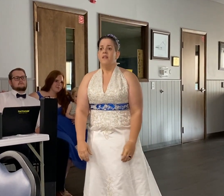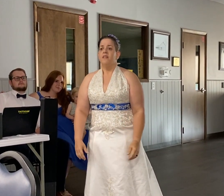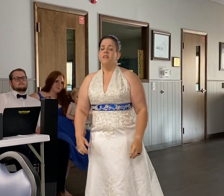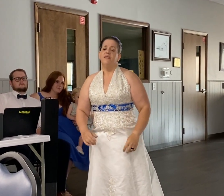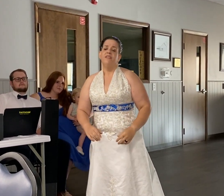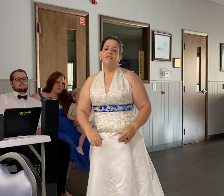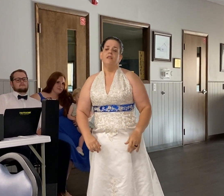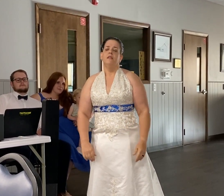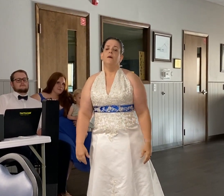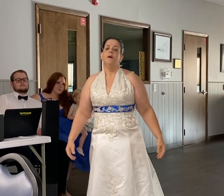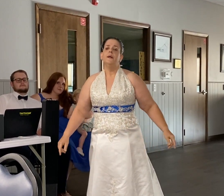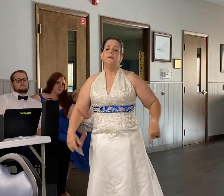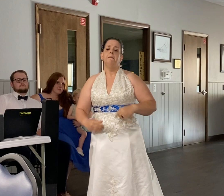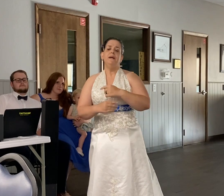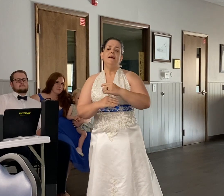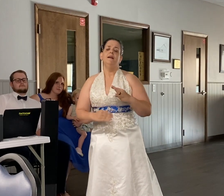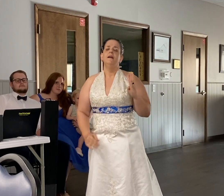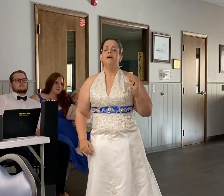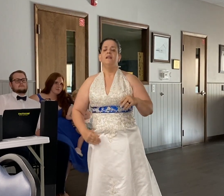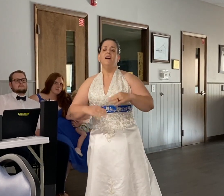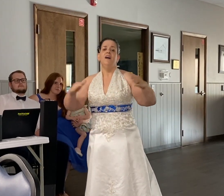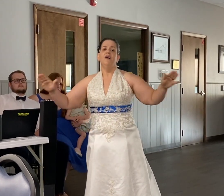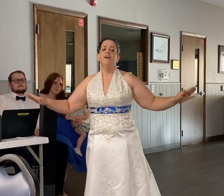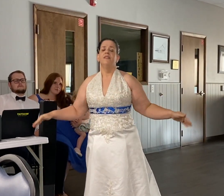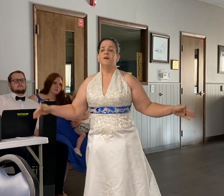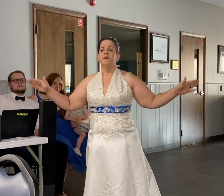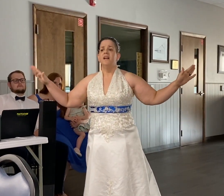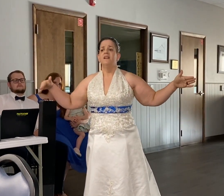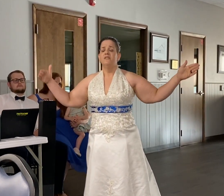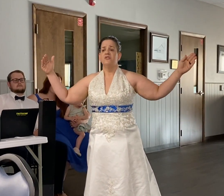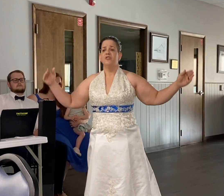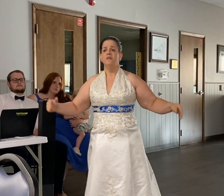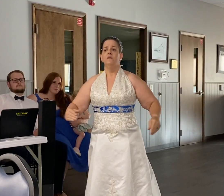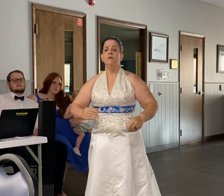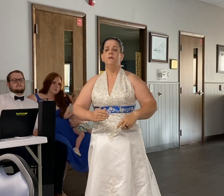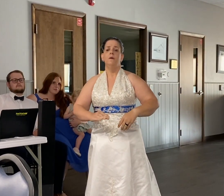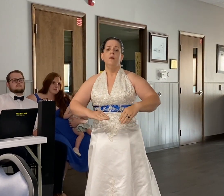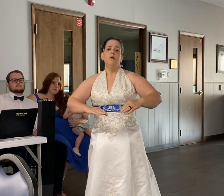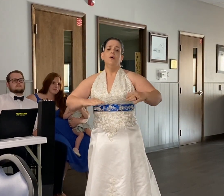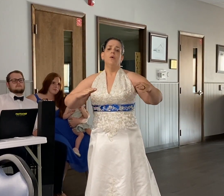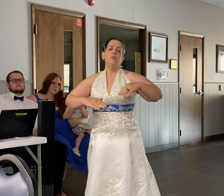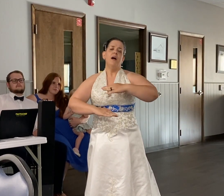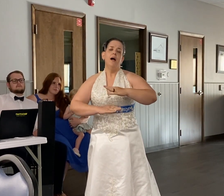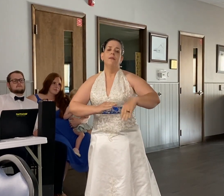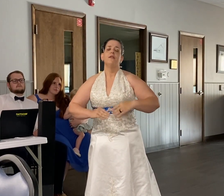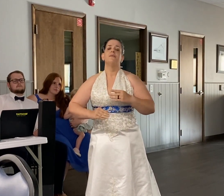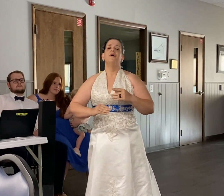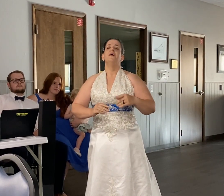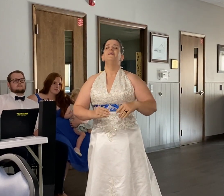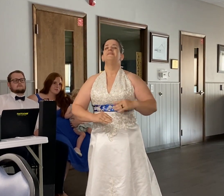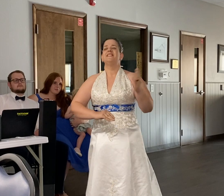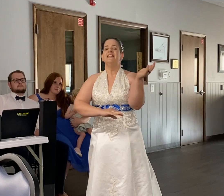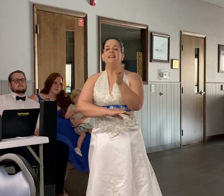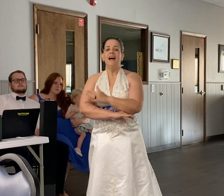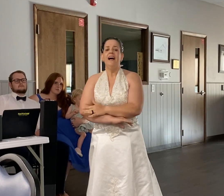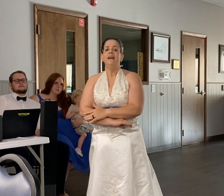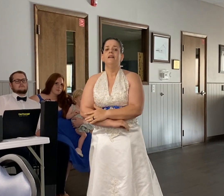There will be another angel around the throne tonight